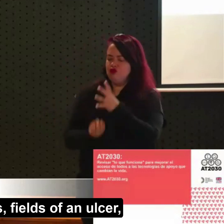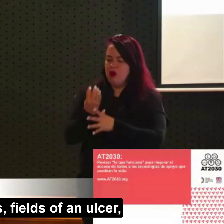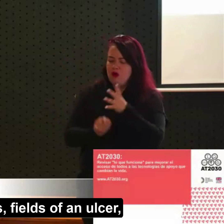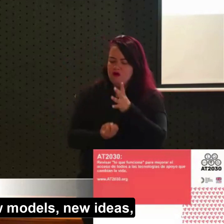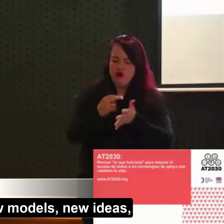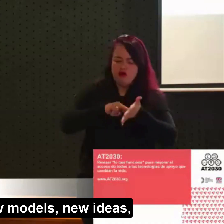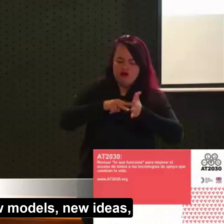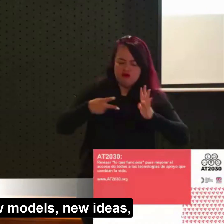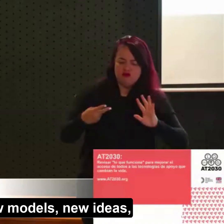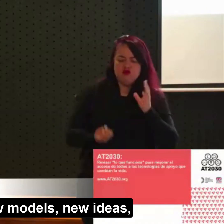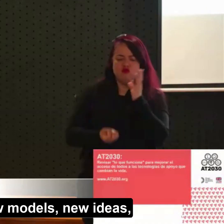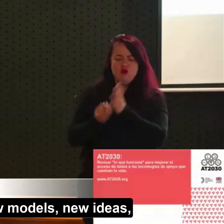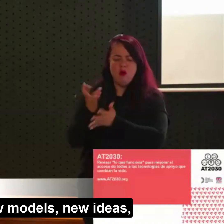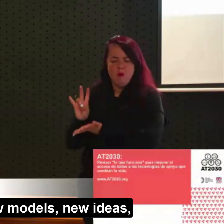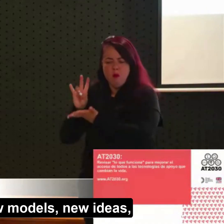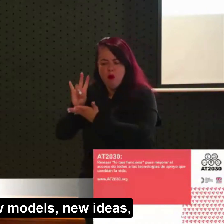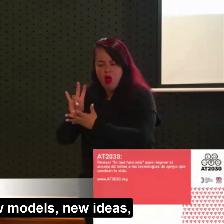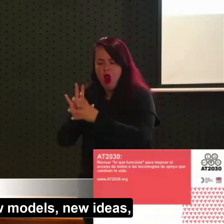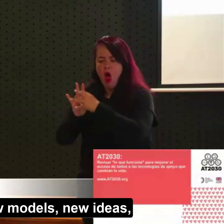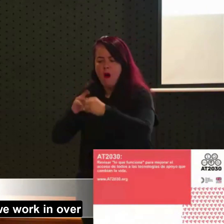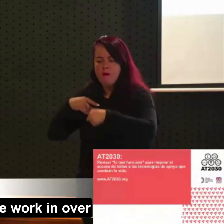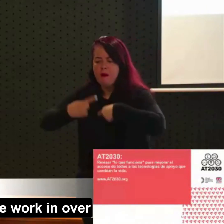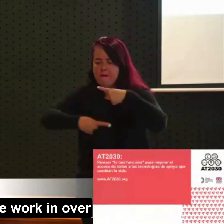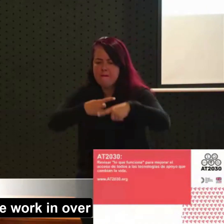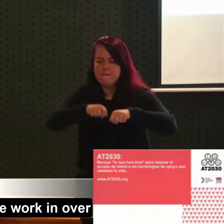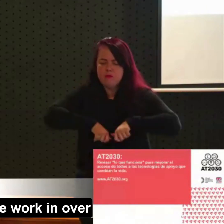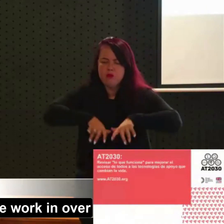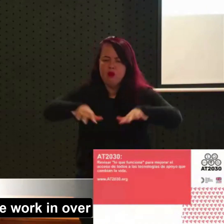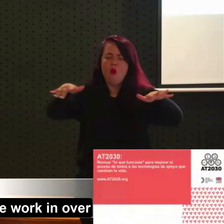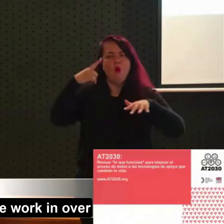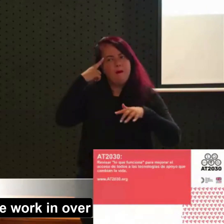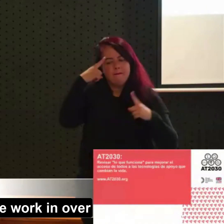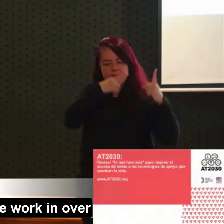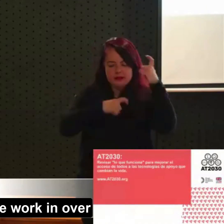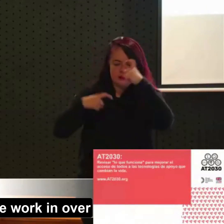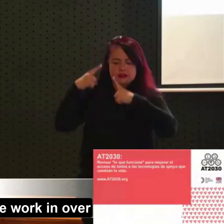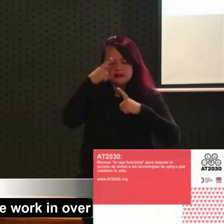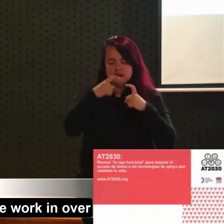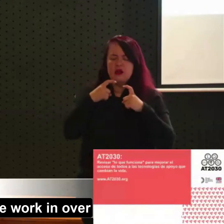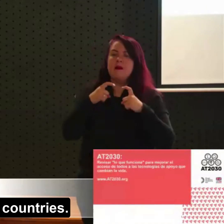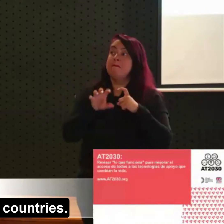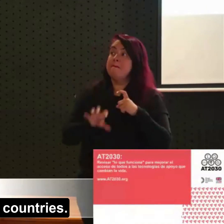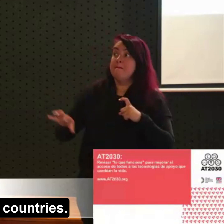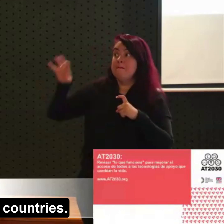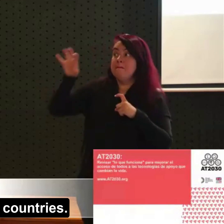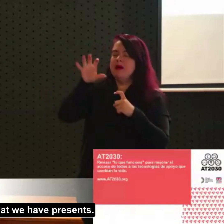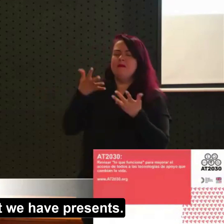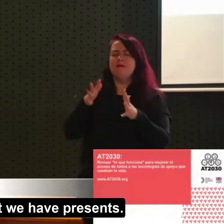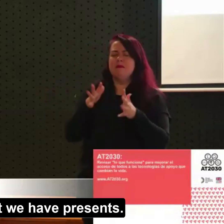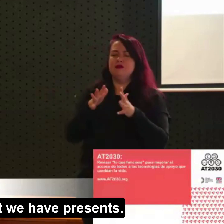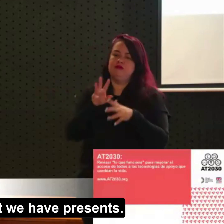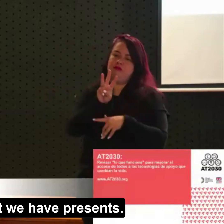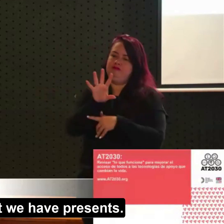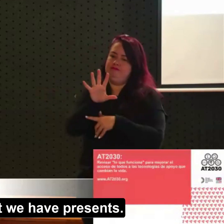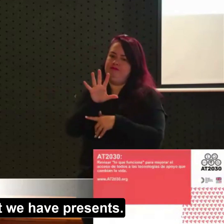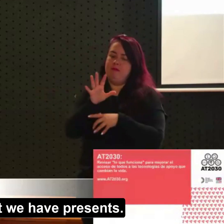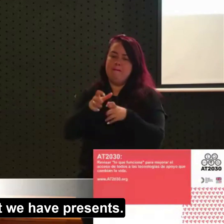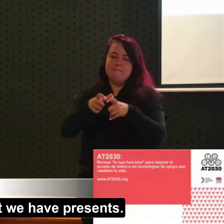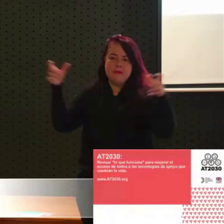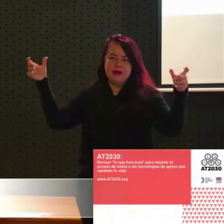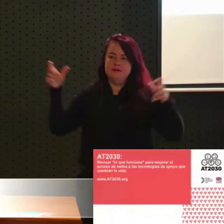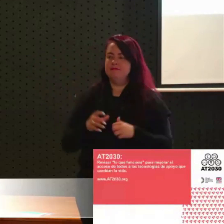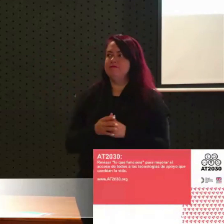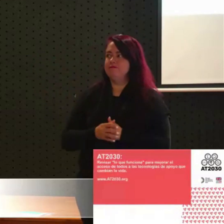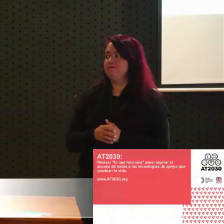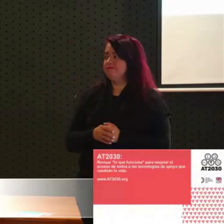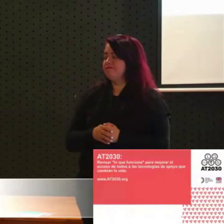spheres of also creating new models, new ideas. And we work in over 35 countries. That's where we have